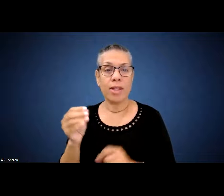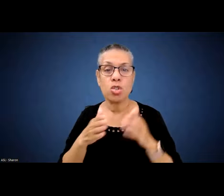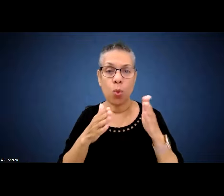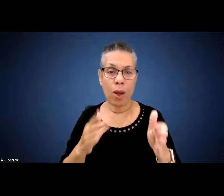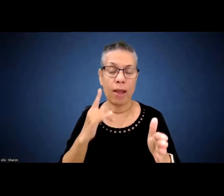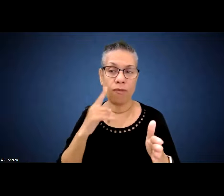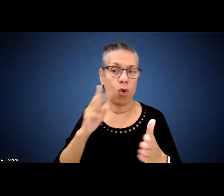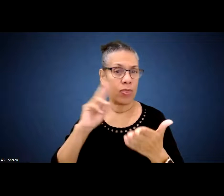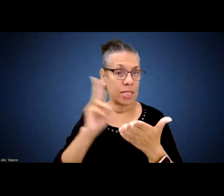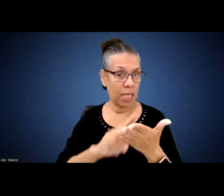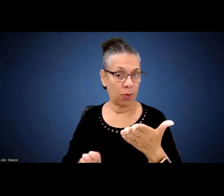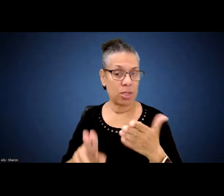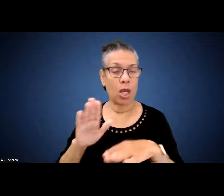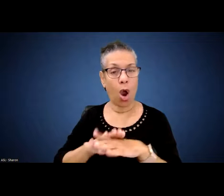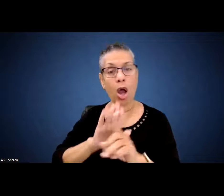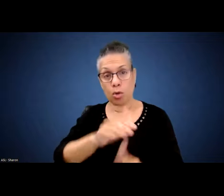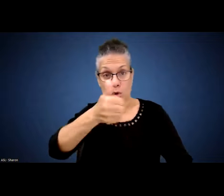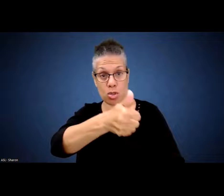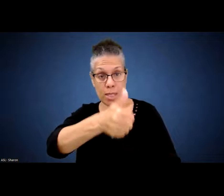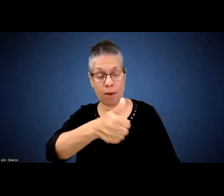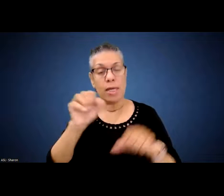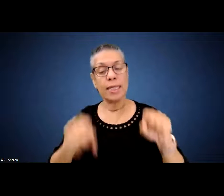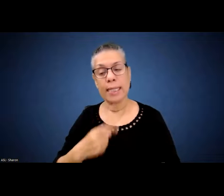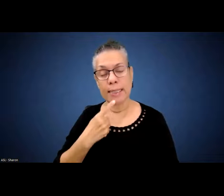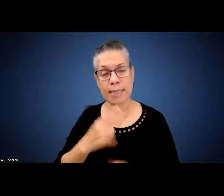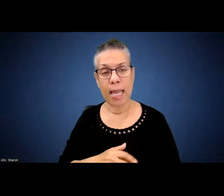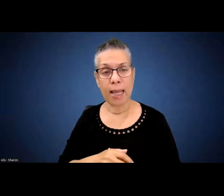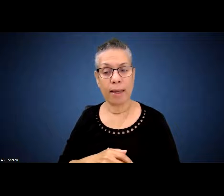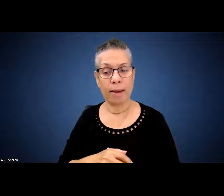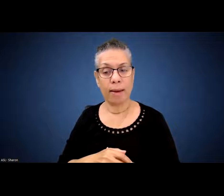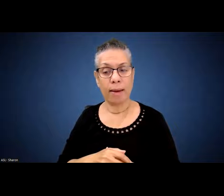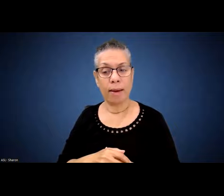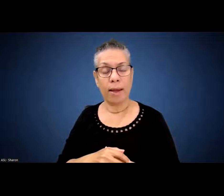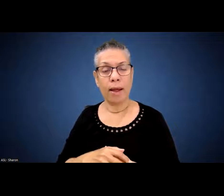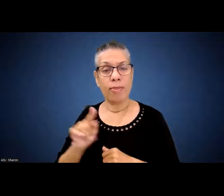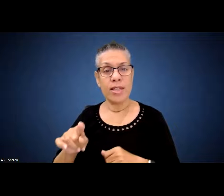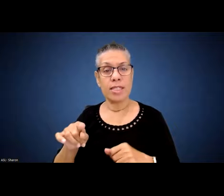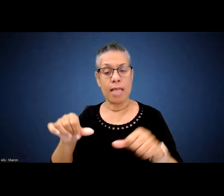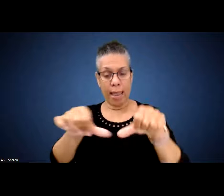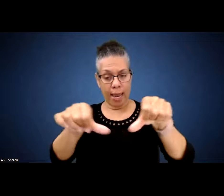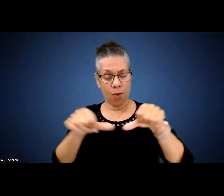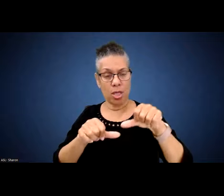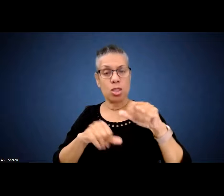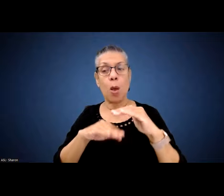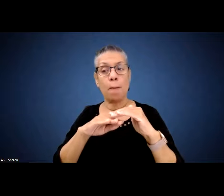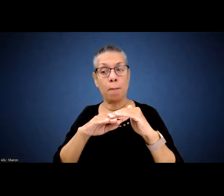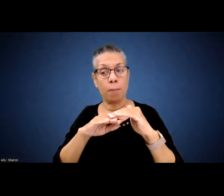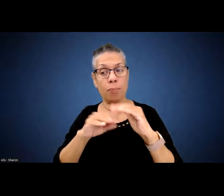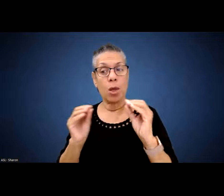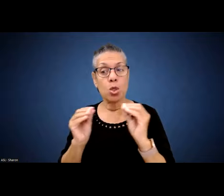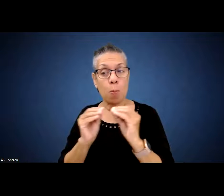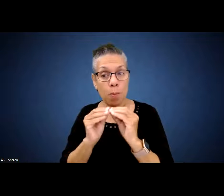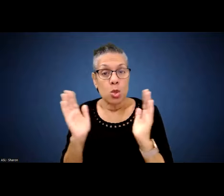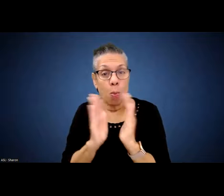for the secretary on her own, to say that a geographic area smaller than a block group is indeed